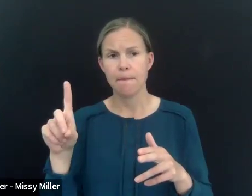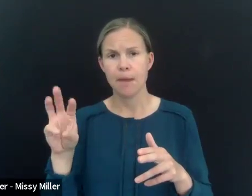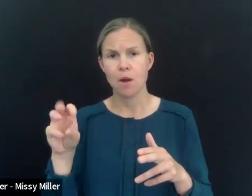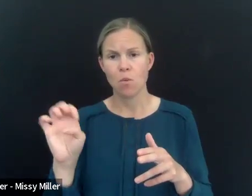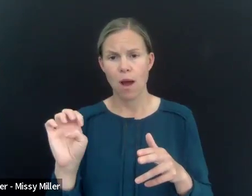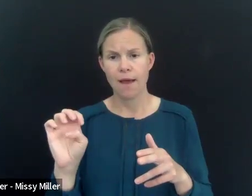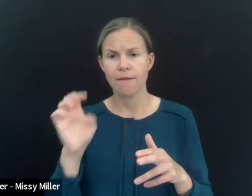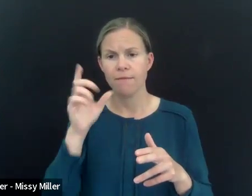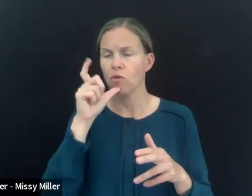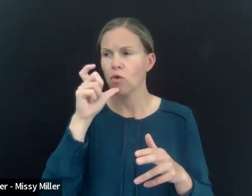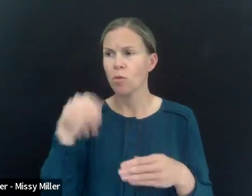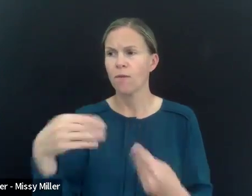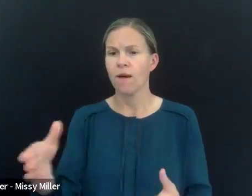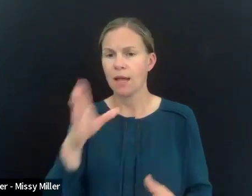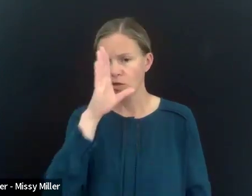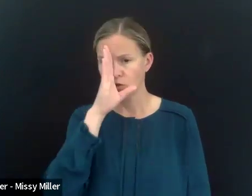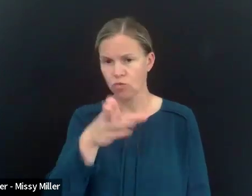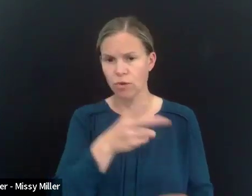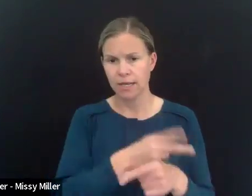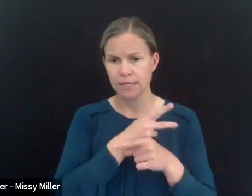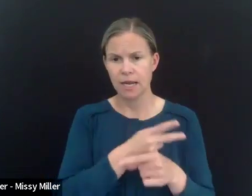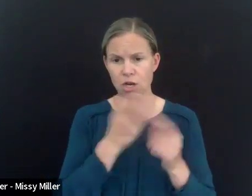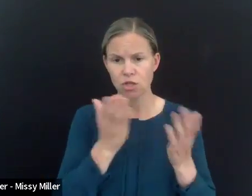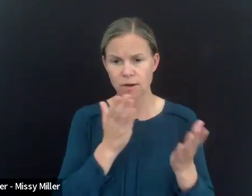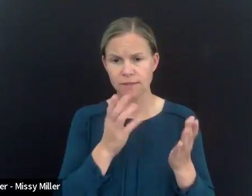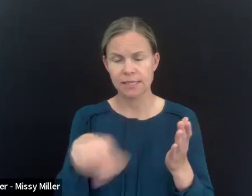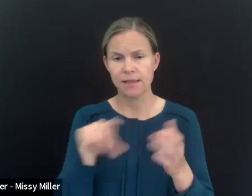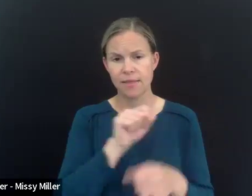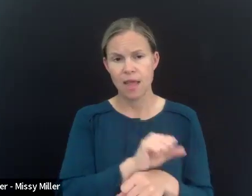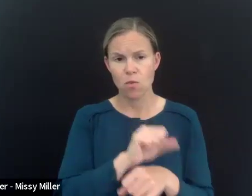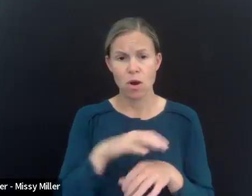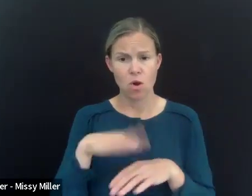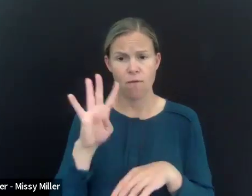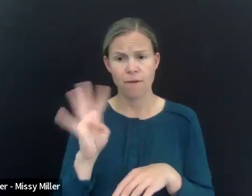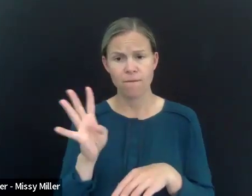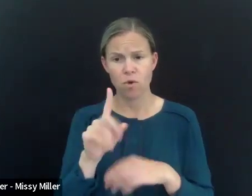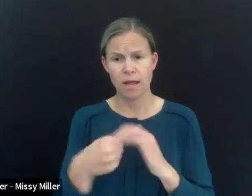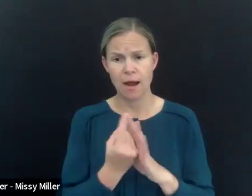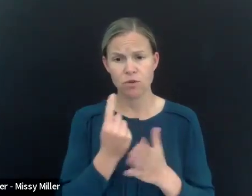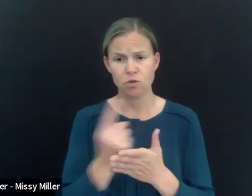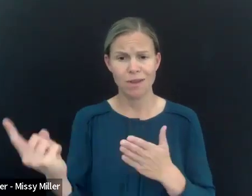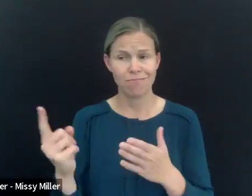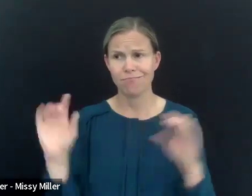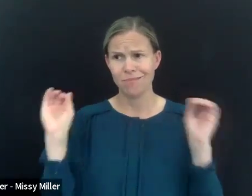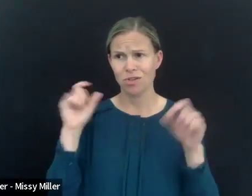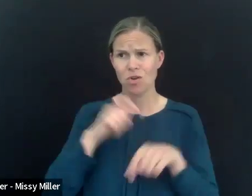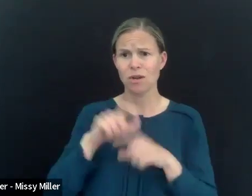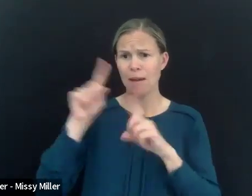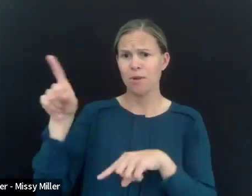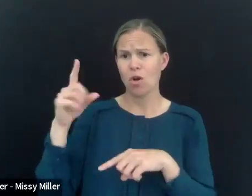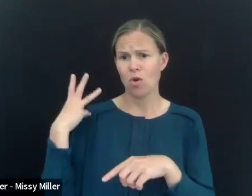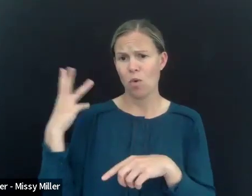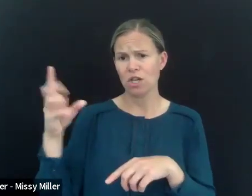care services and they're working 40 plus hours a week, you don't have time to go to the Capitol. You don't have time to